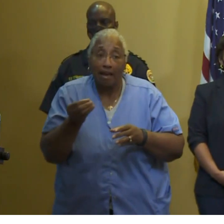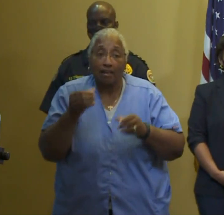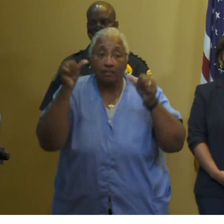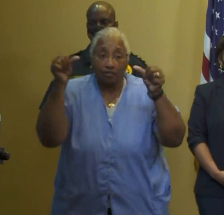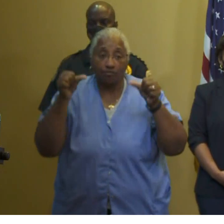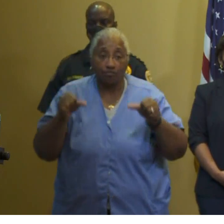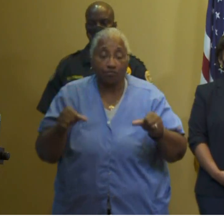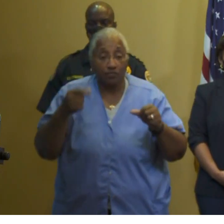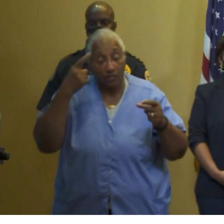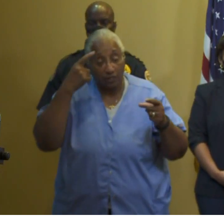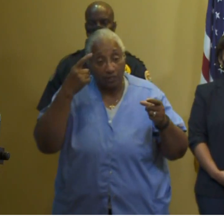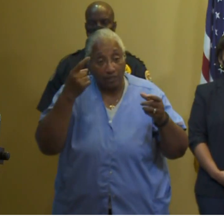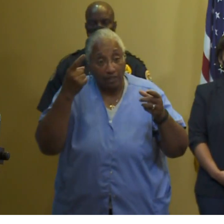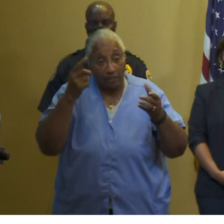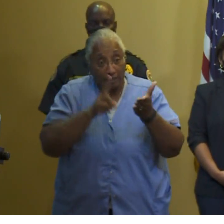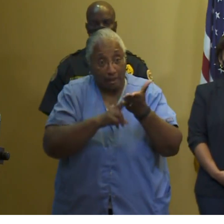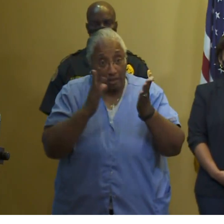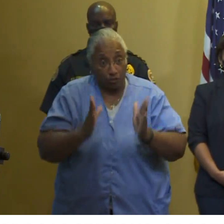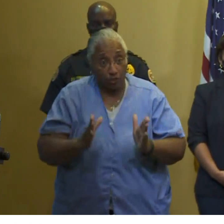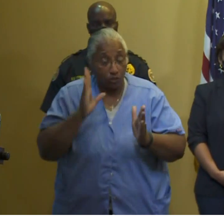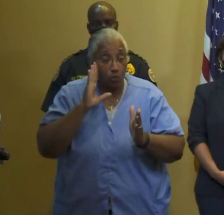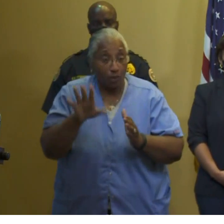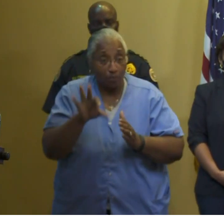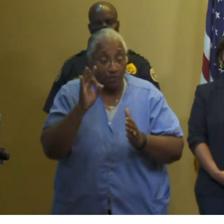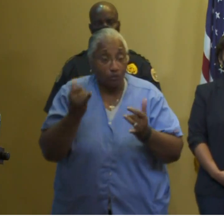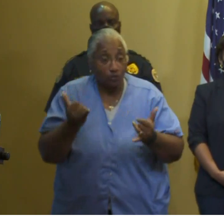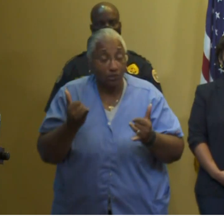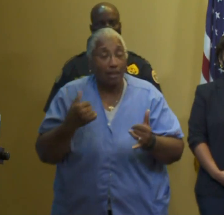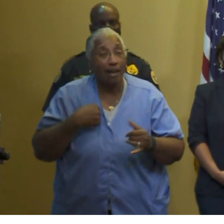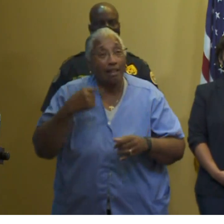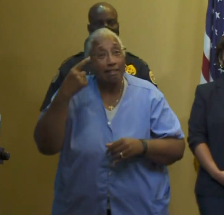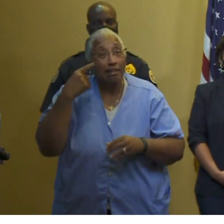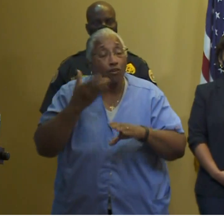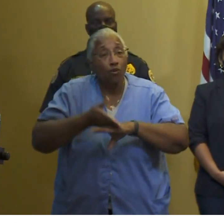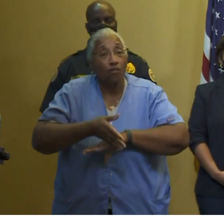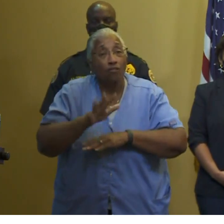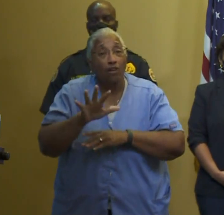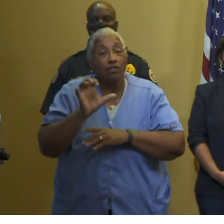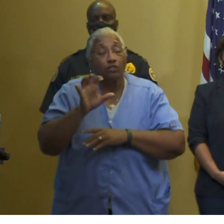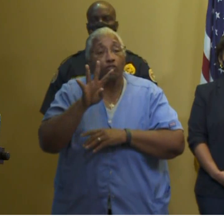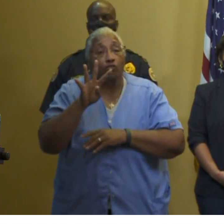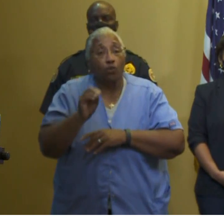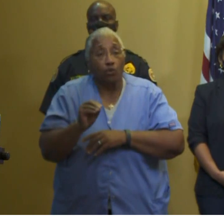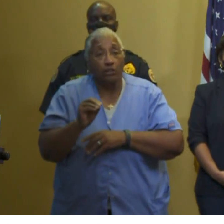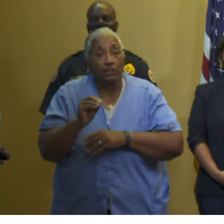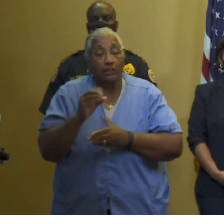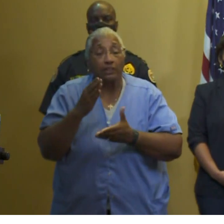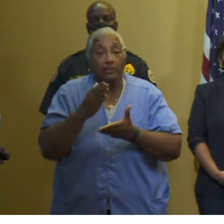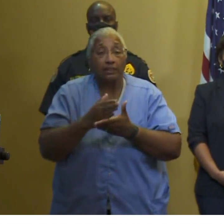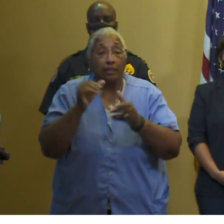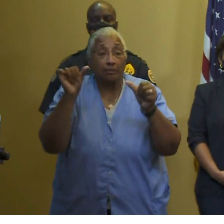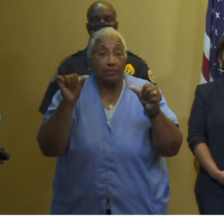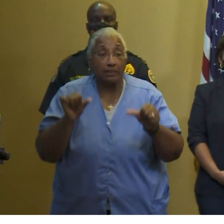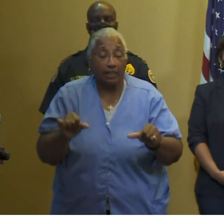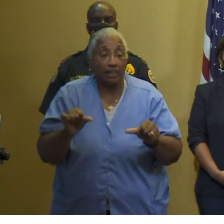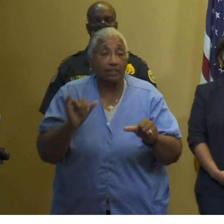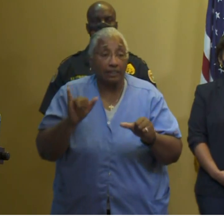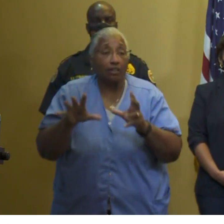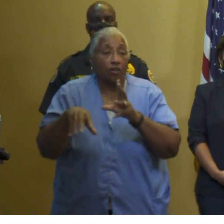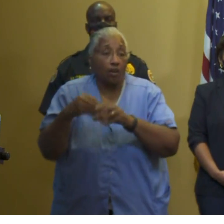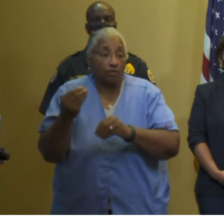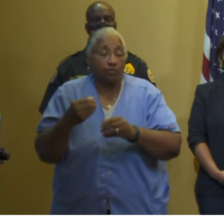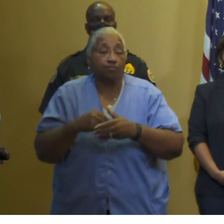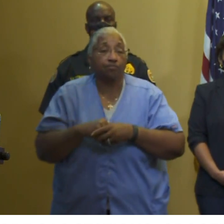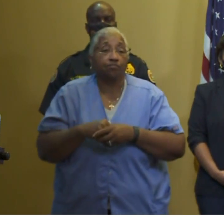be selected today and assessments start this week. We have, I think, over 540 stop signs that are out there. They're A-frame stop